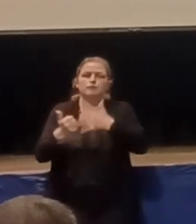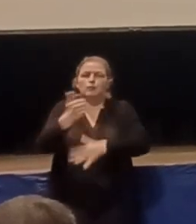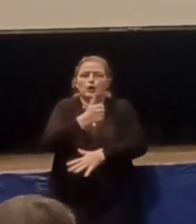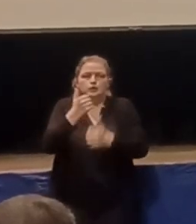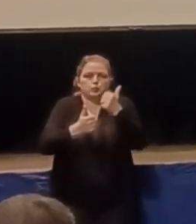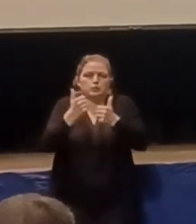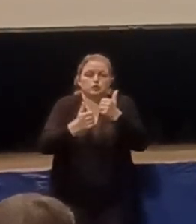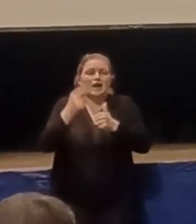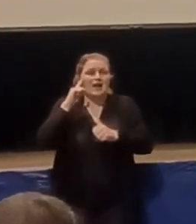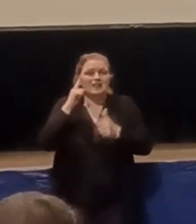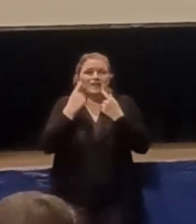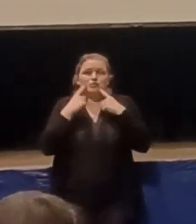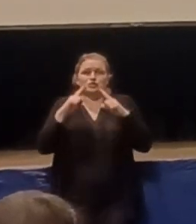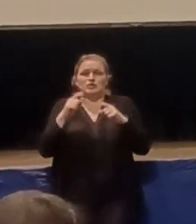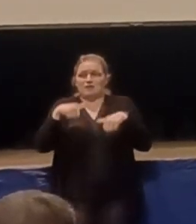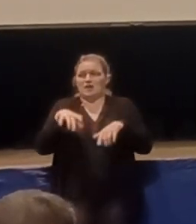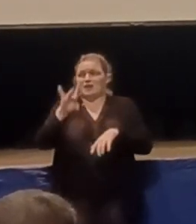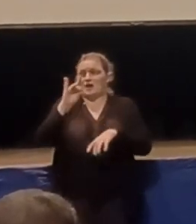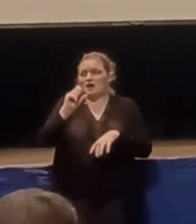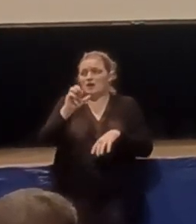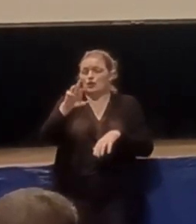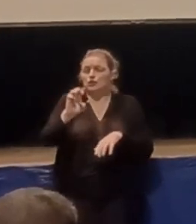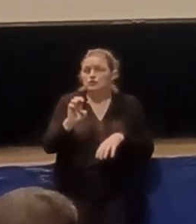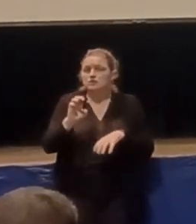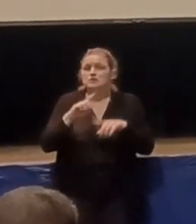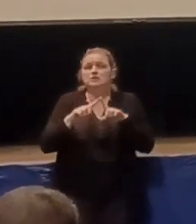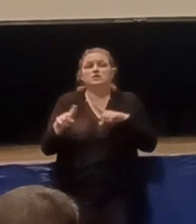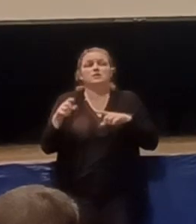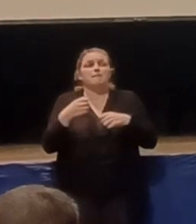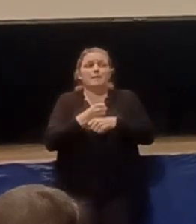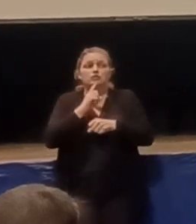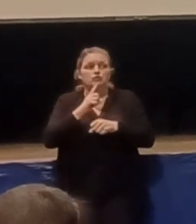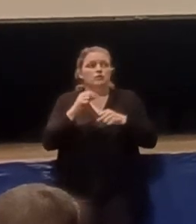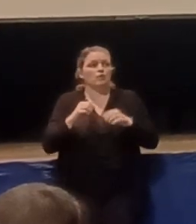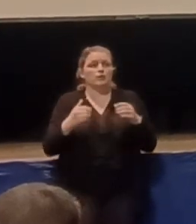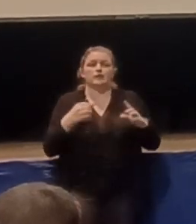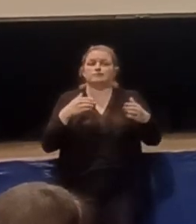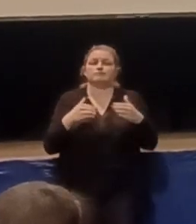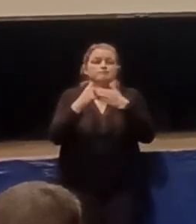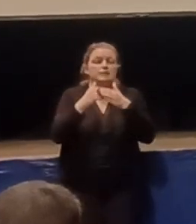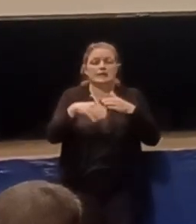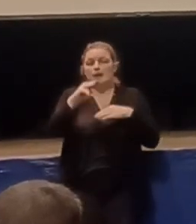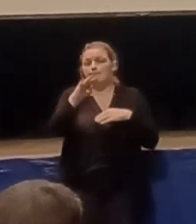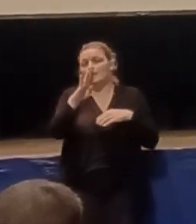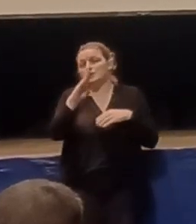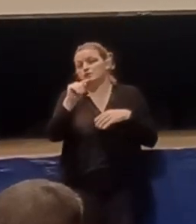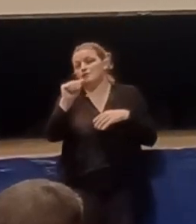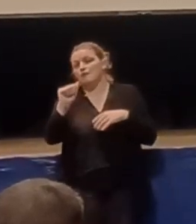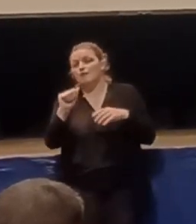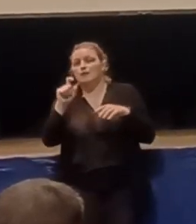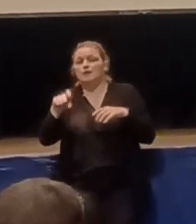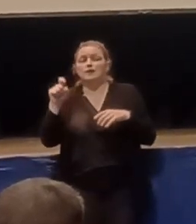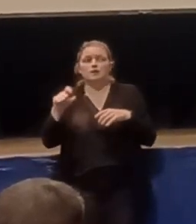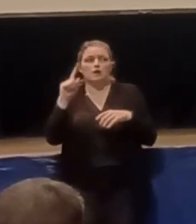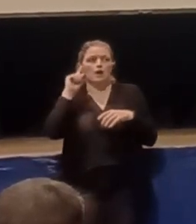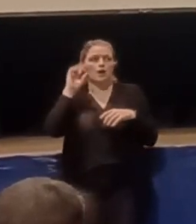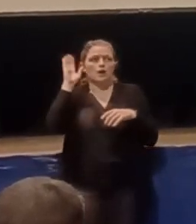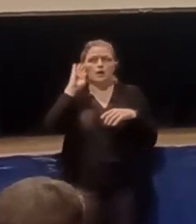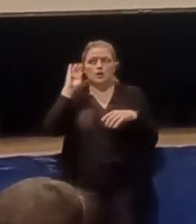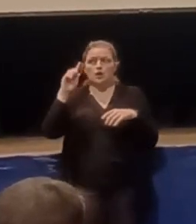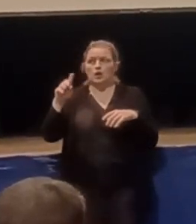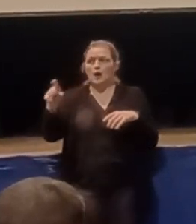here was to achieve that 8 acre threshold, to meet the MbTA's needs, and to also hear a lot of the community feedback. We're